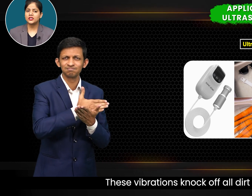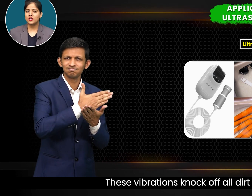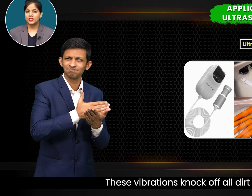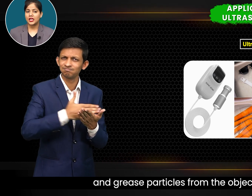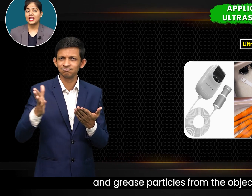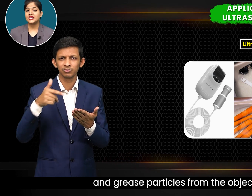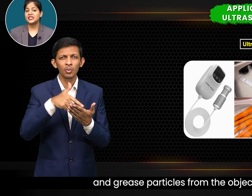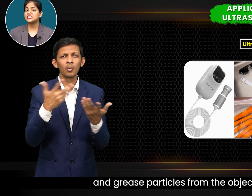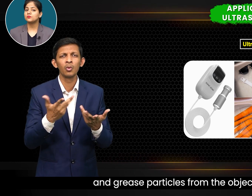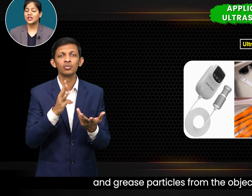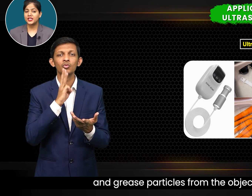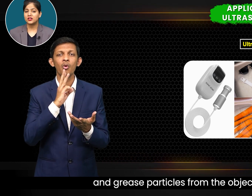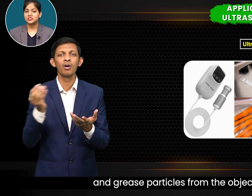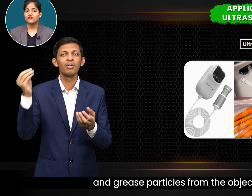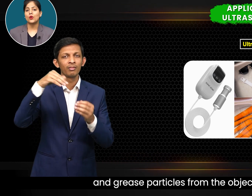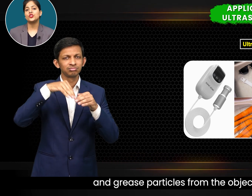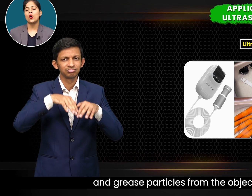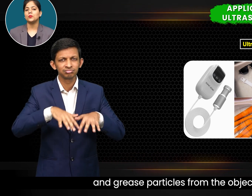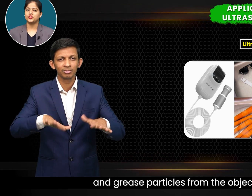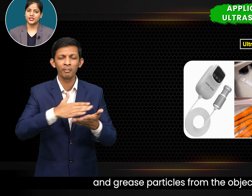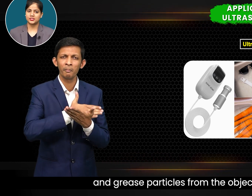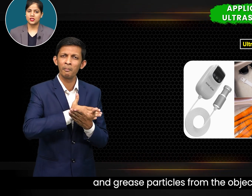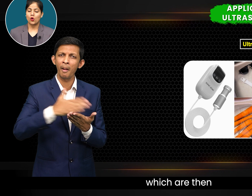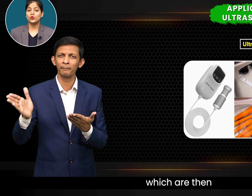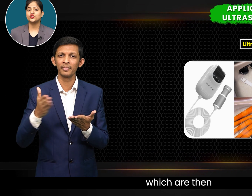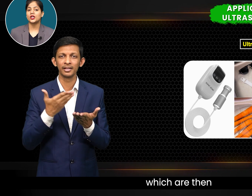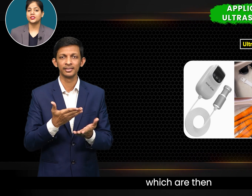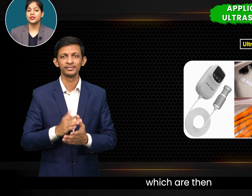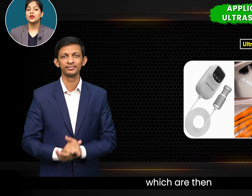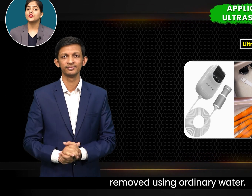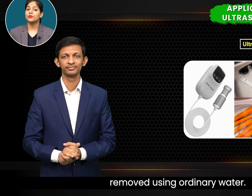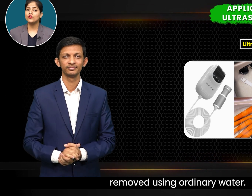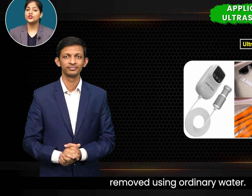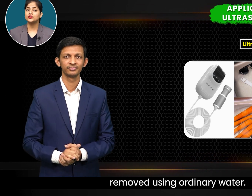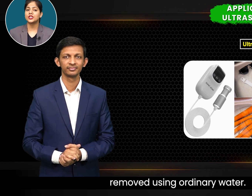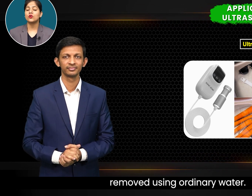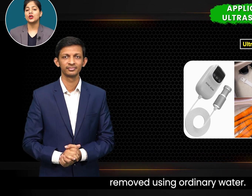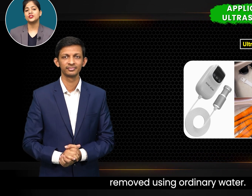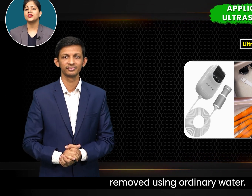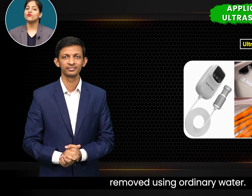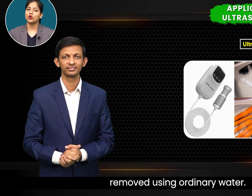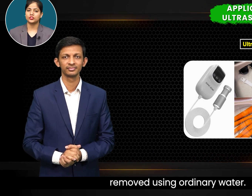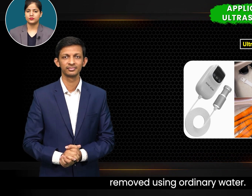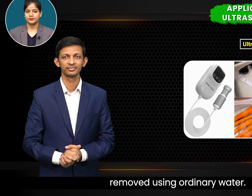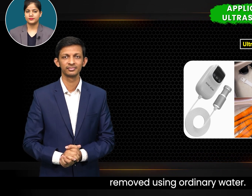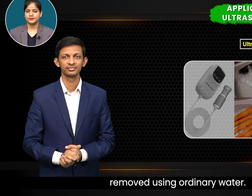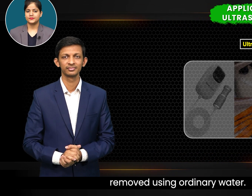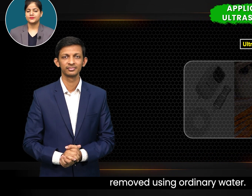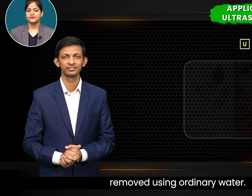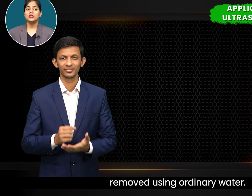all dirt and grease particles from the objects, which are then removed using ordinary water.